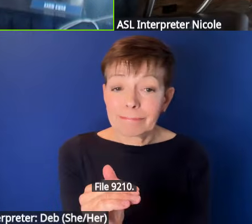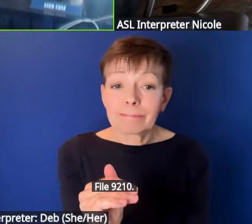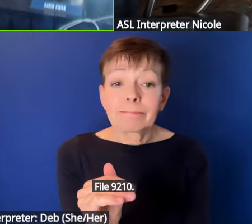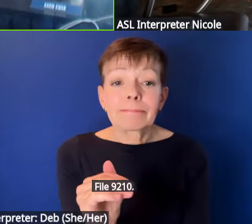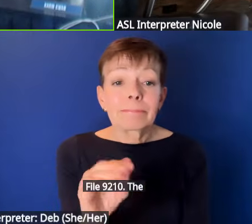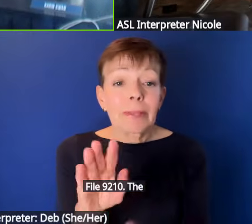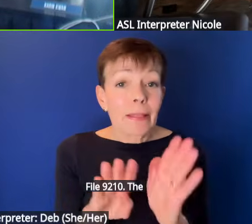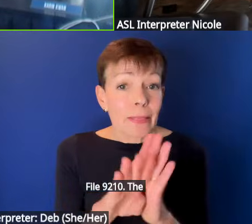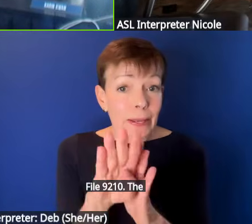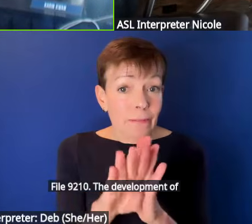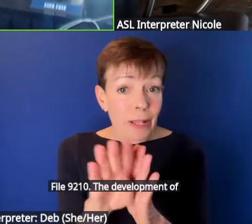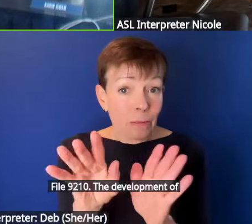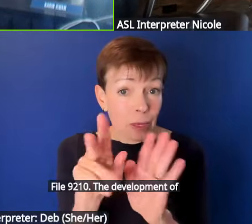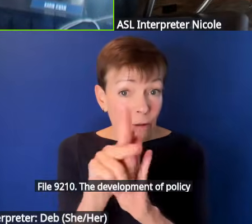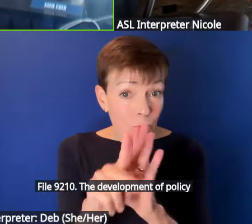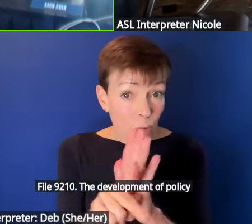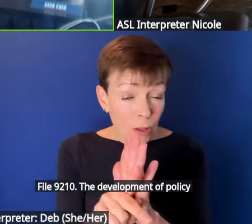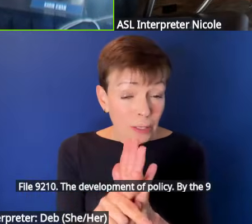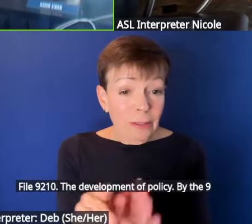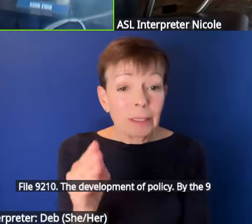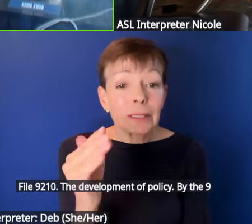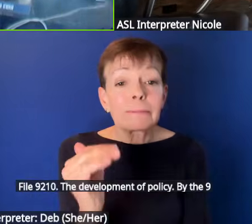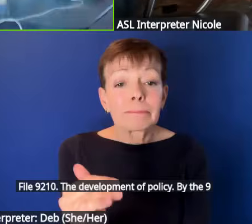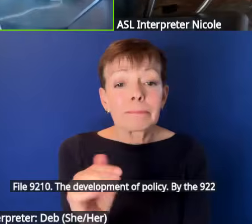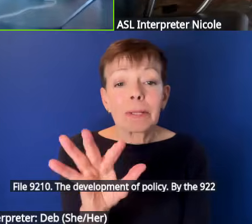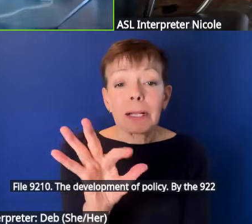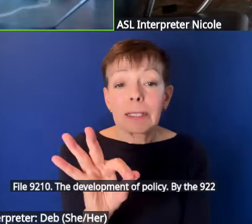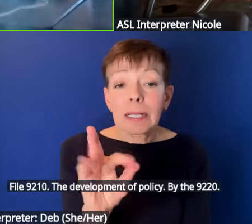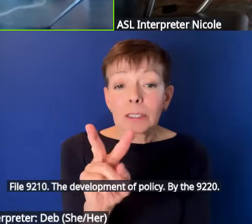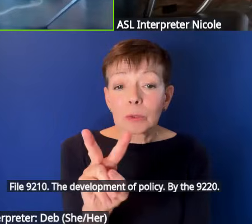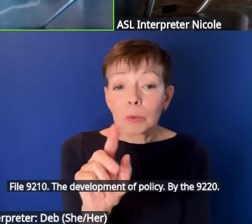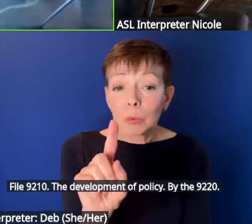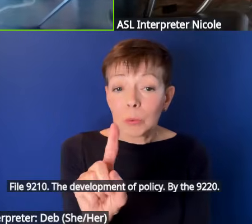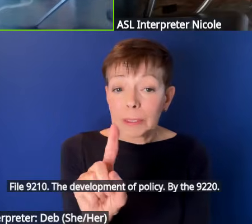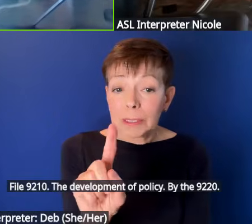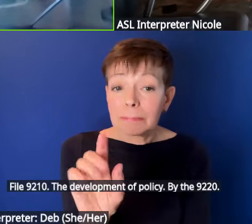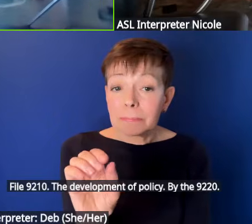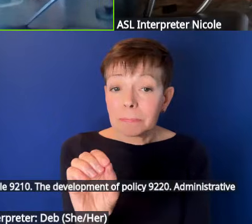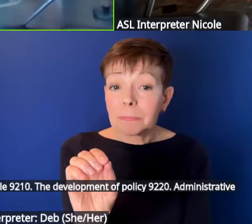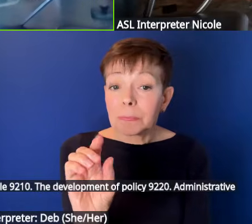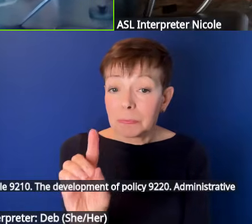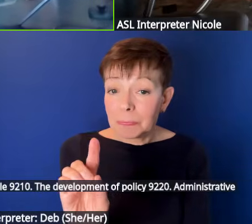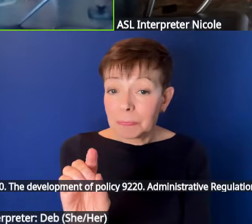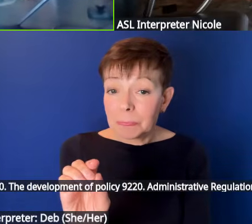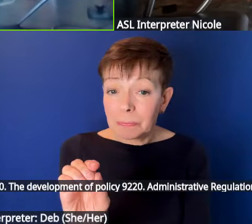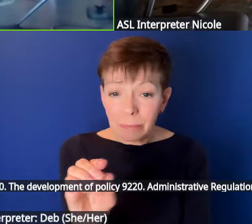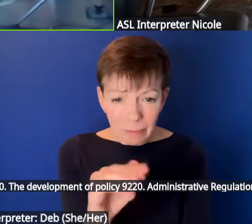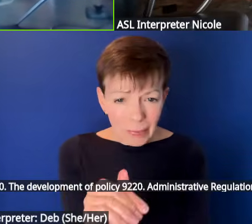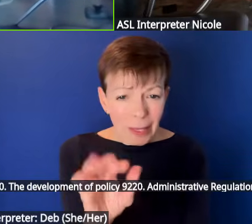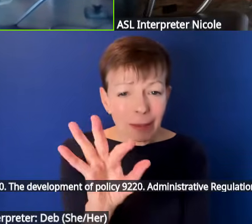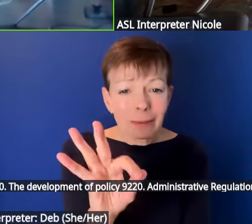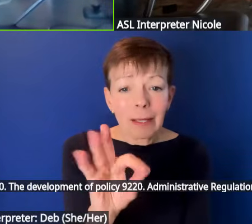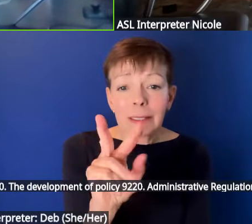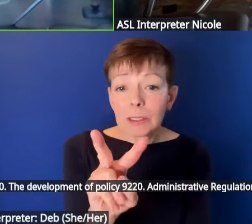development of policy. Bylaw 9220.0, administrative regulations. Bylaw